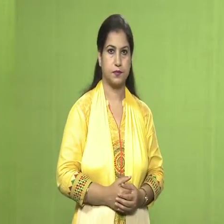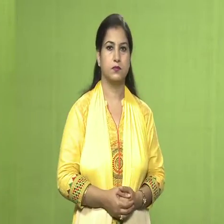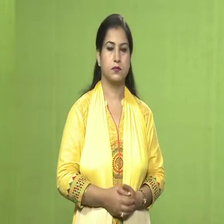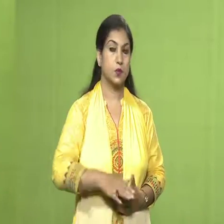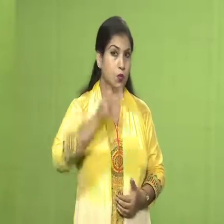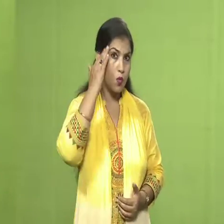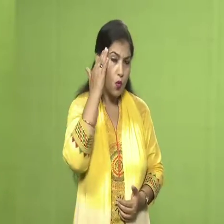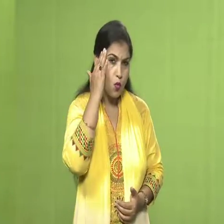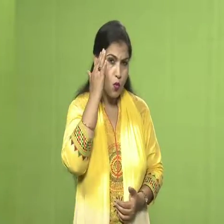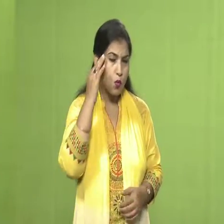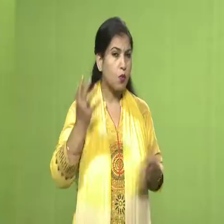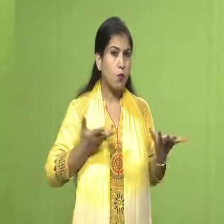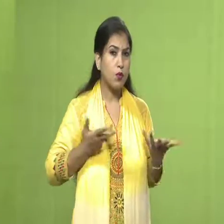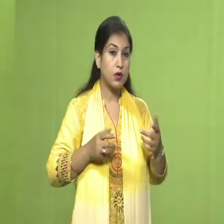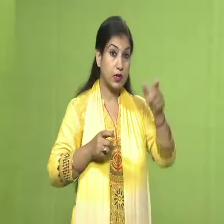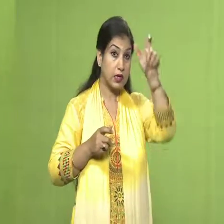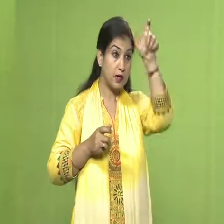Do you know that humanism